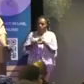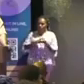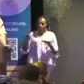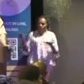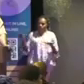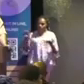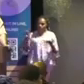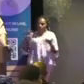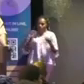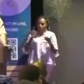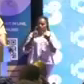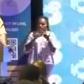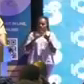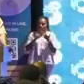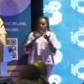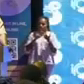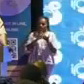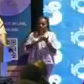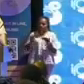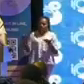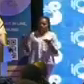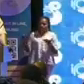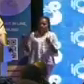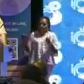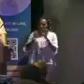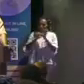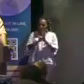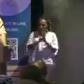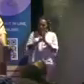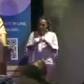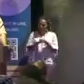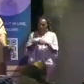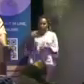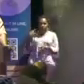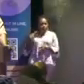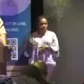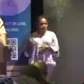time we are removing from the shopping basket. Thank you.